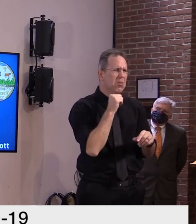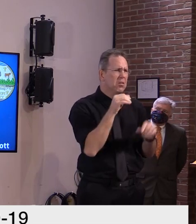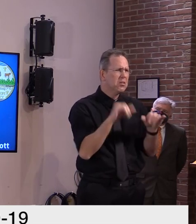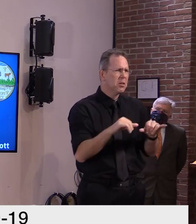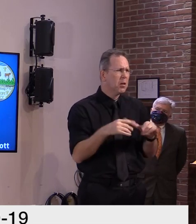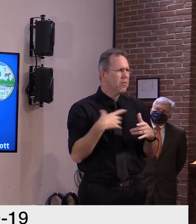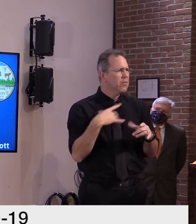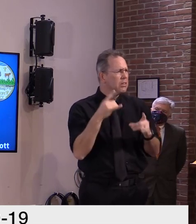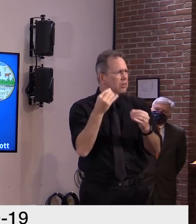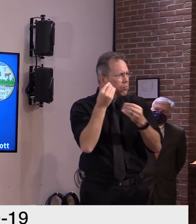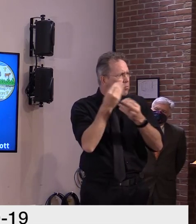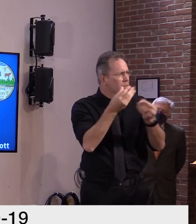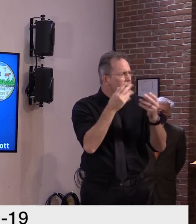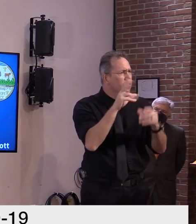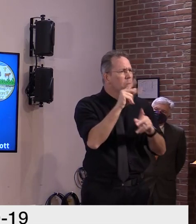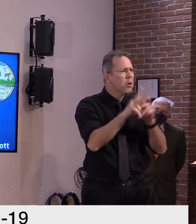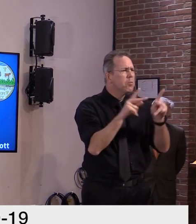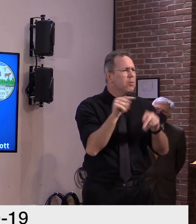on the more